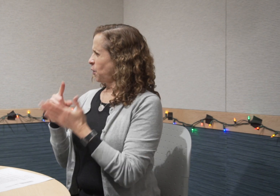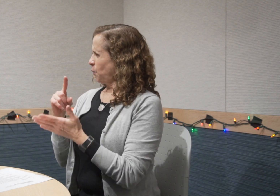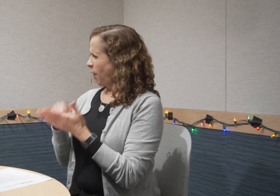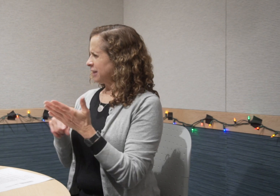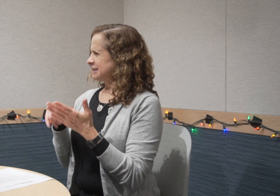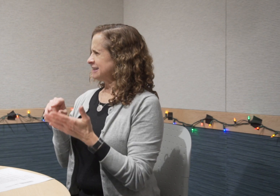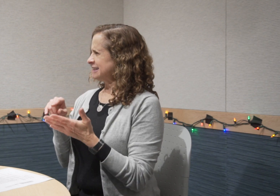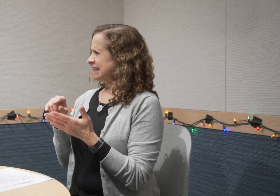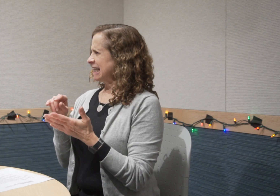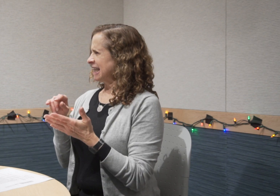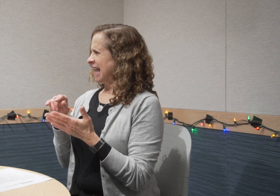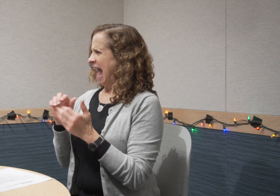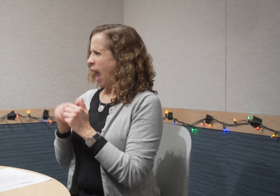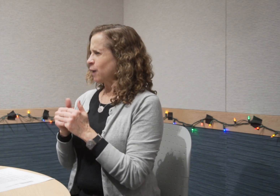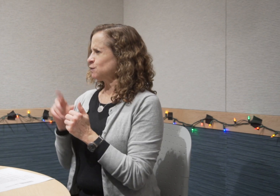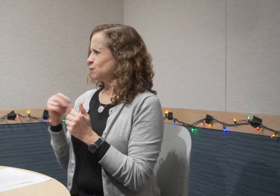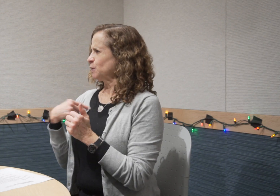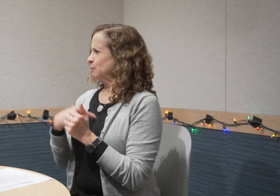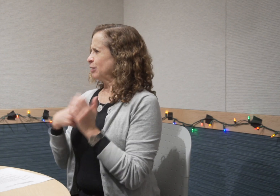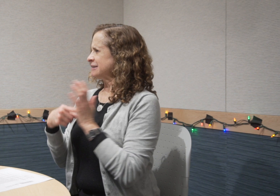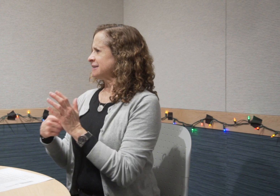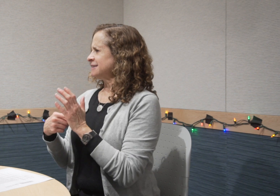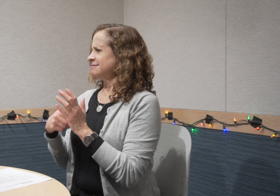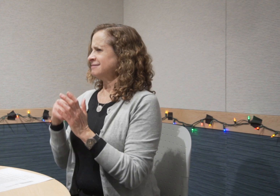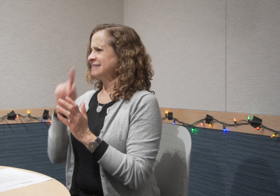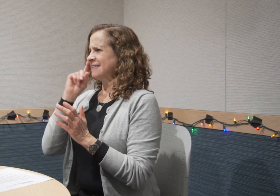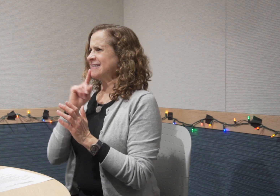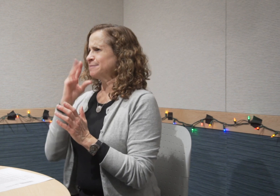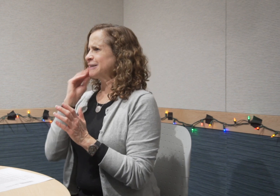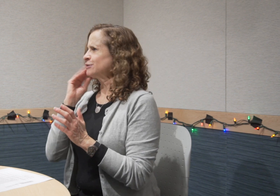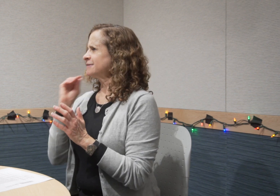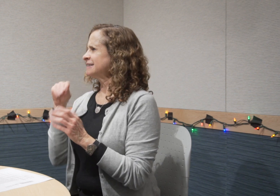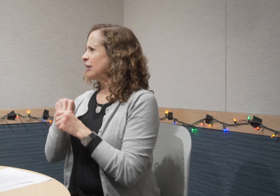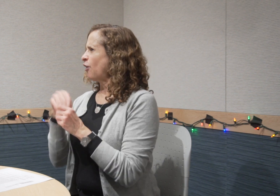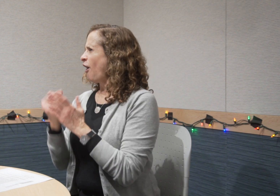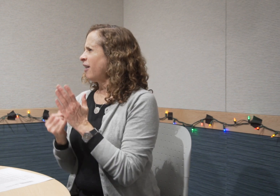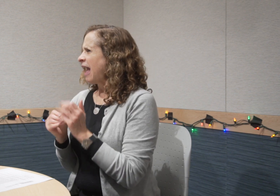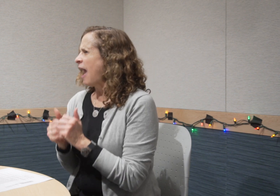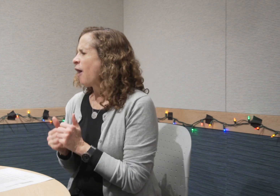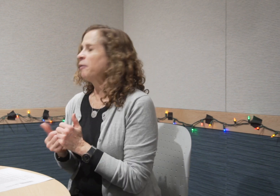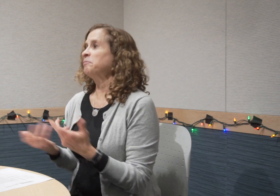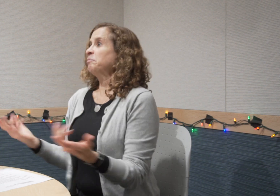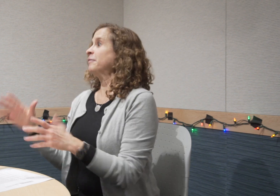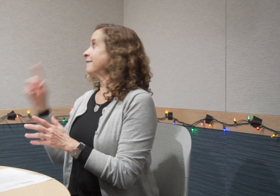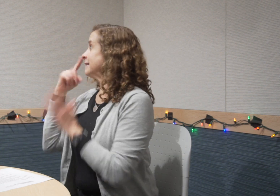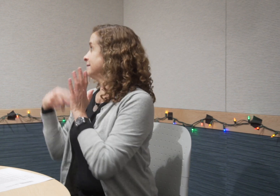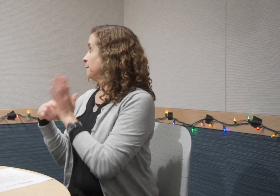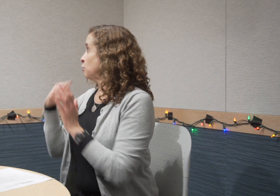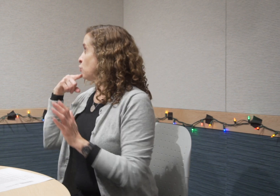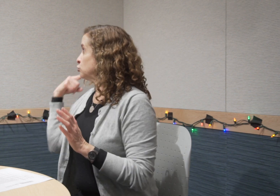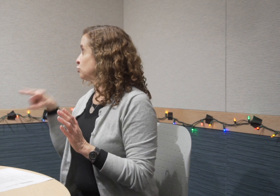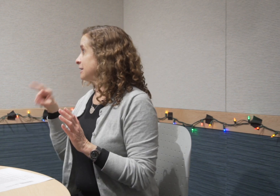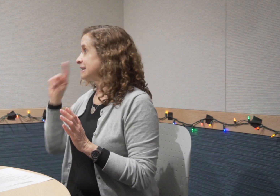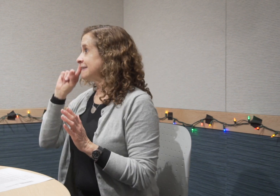artists have begun to have a conversation about this. How do we represent the deaf experience in art? Yeah. For example,